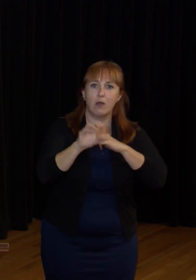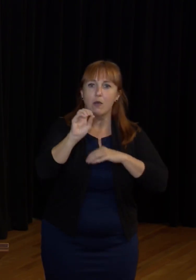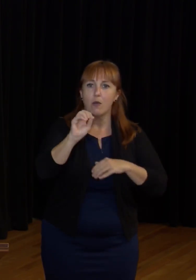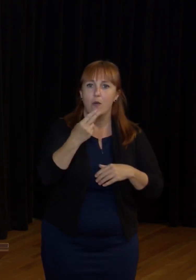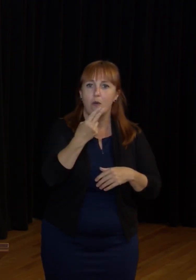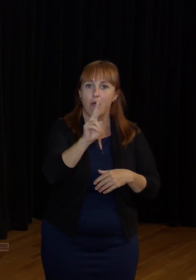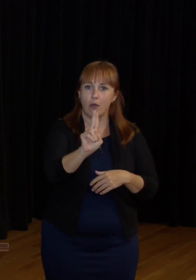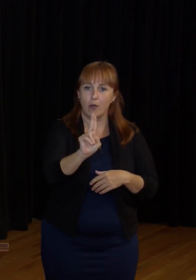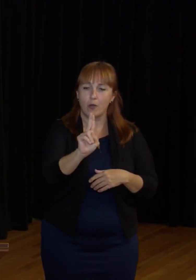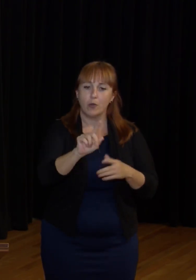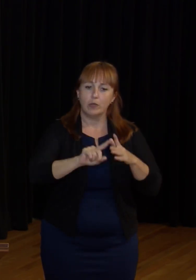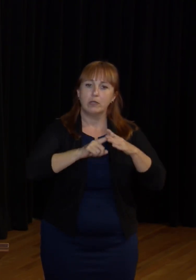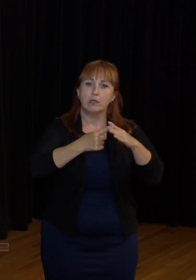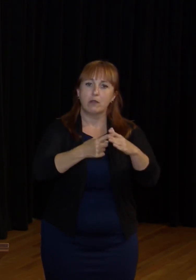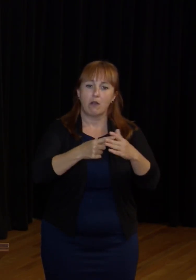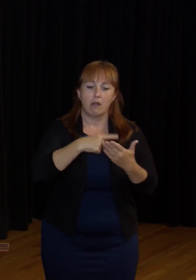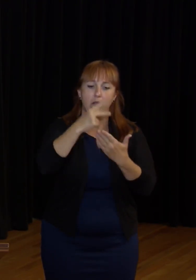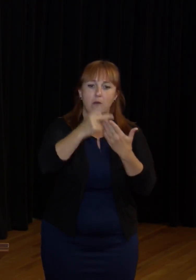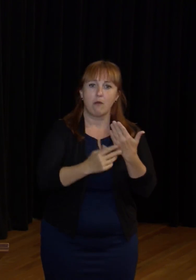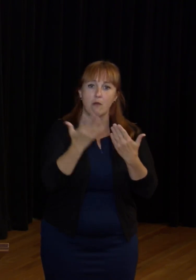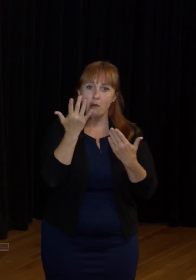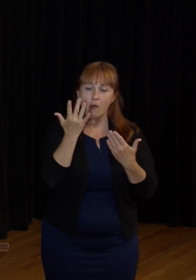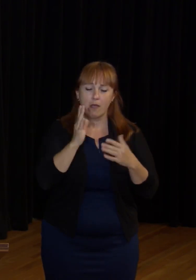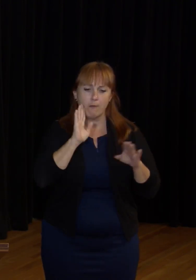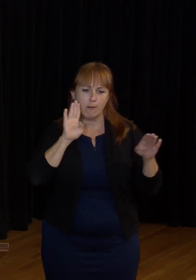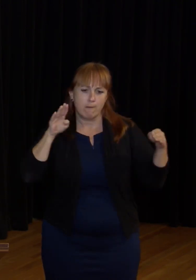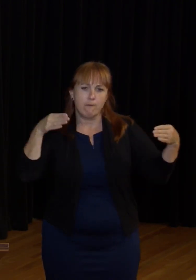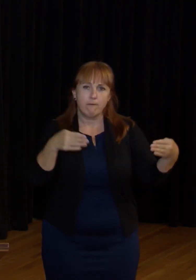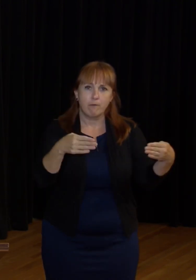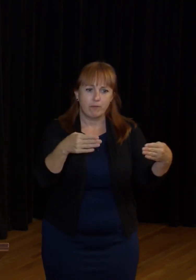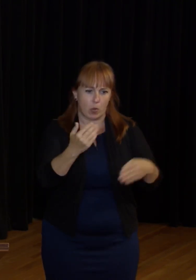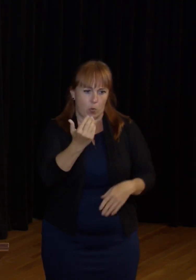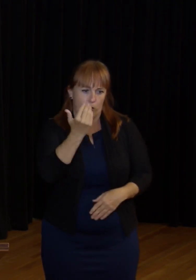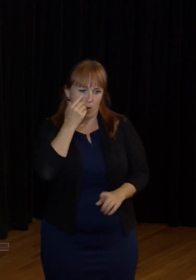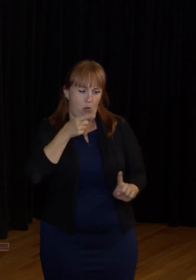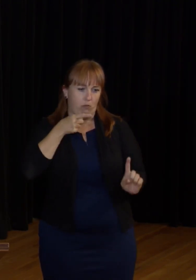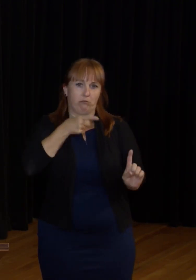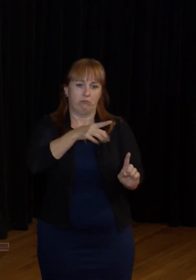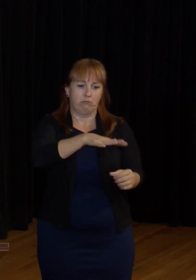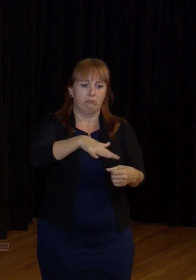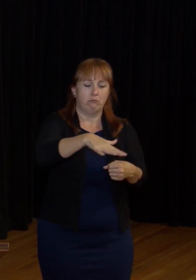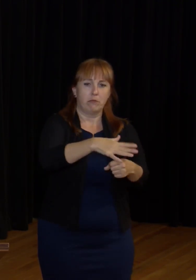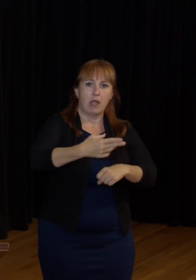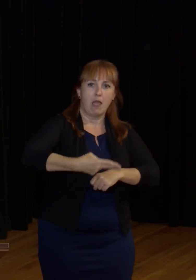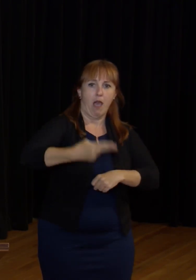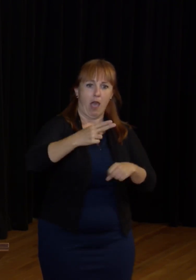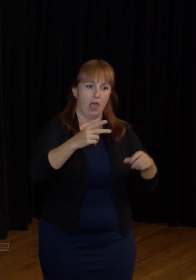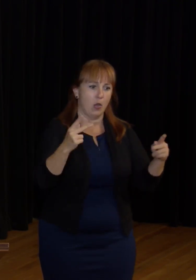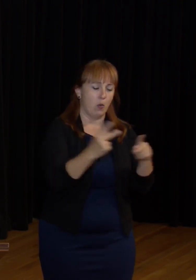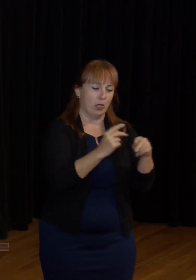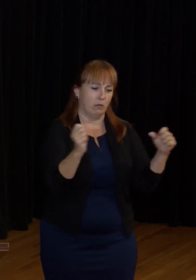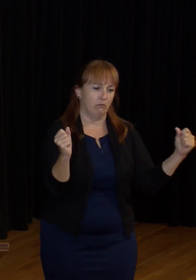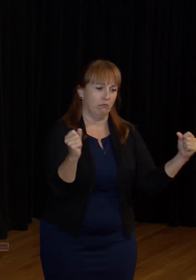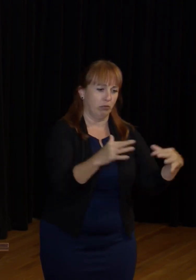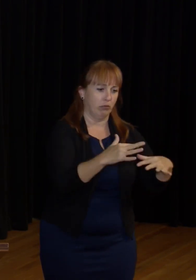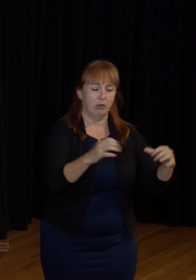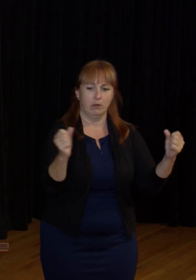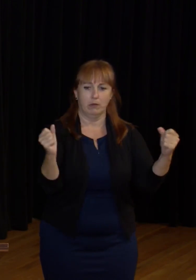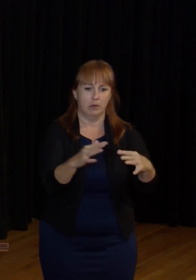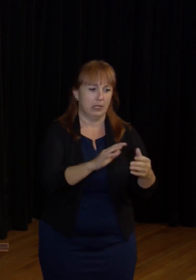because we wanted to target the area where we felt that we knew we had the highest number of clusters outside of